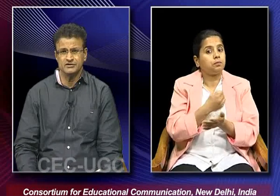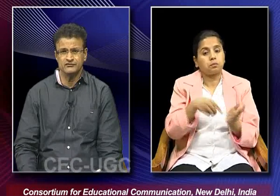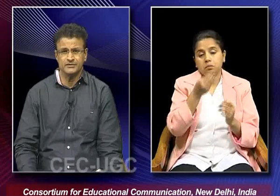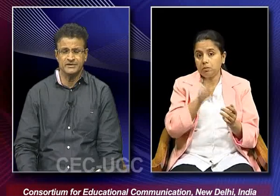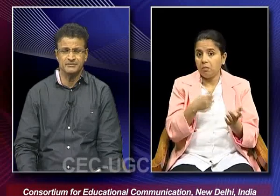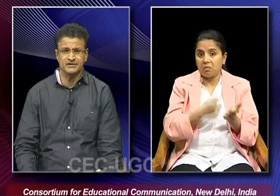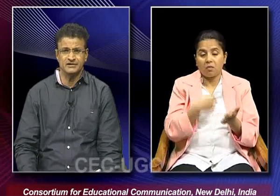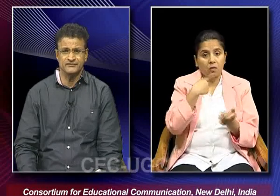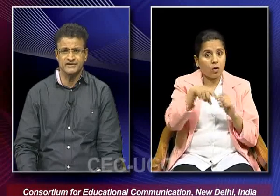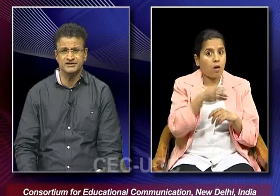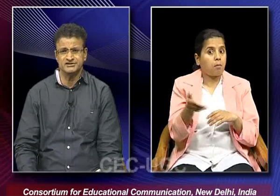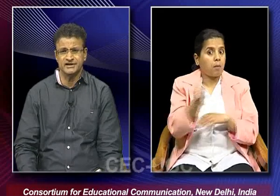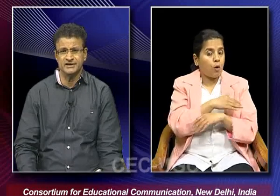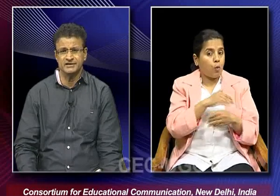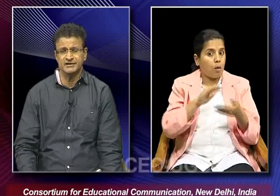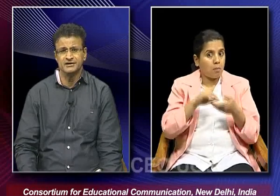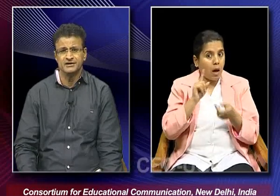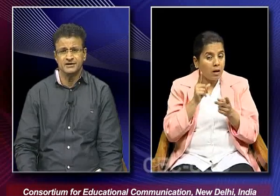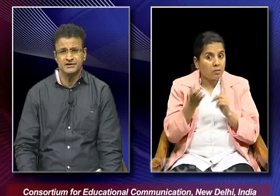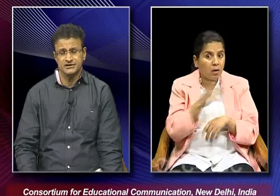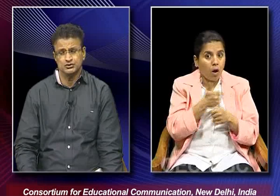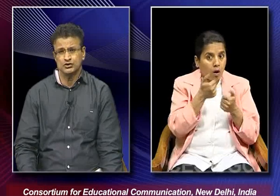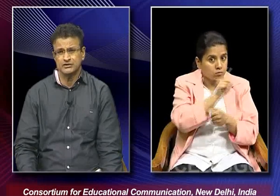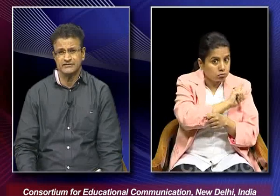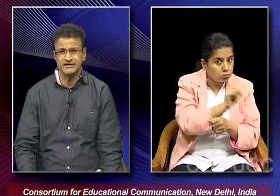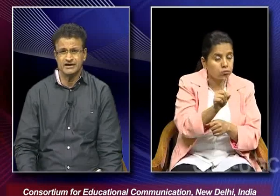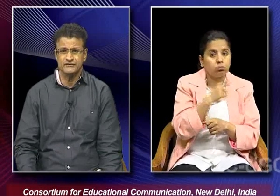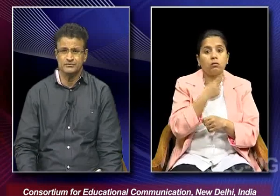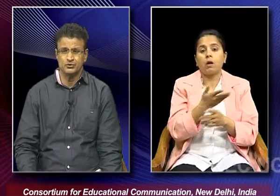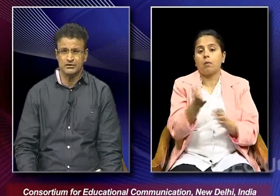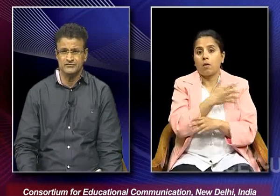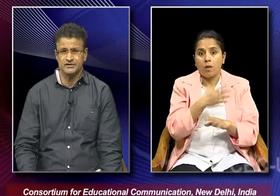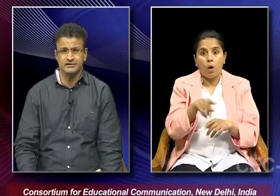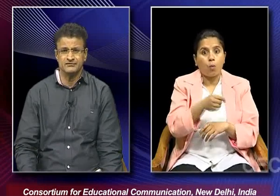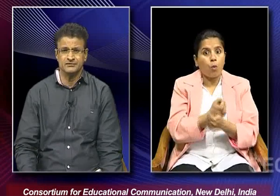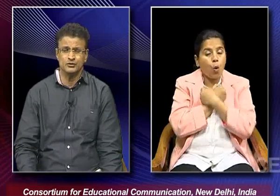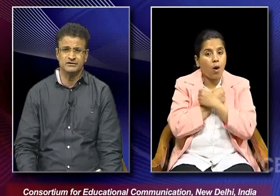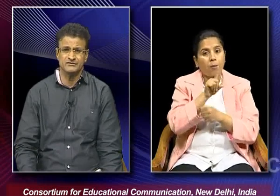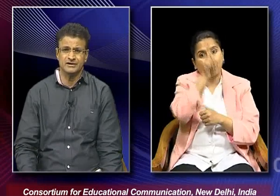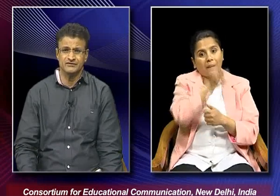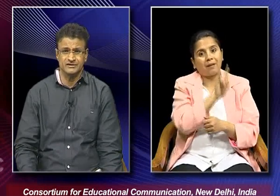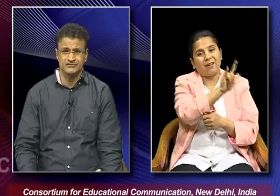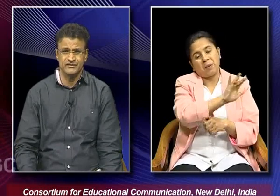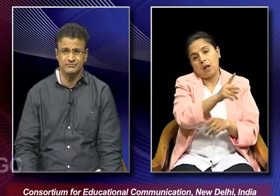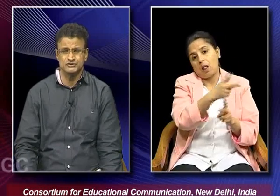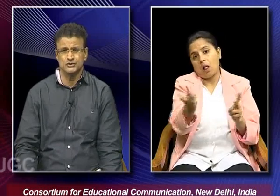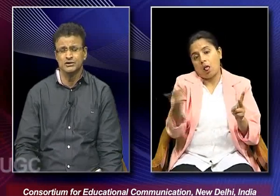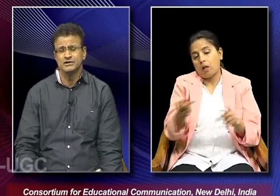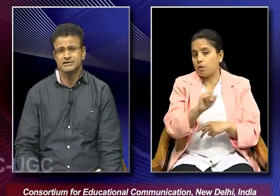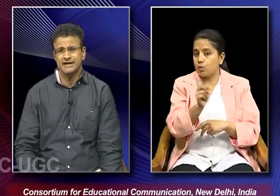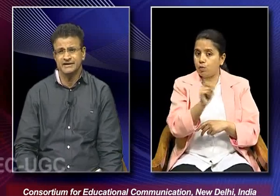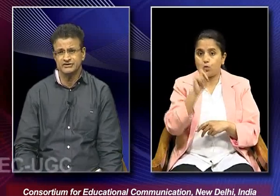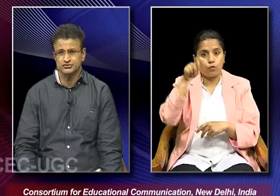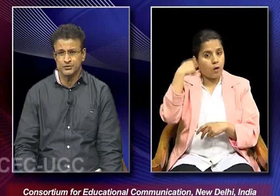kind of premarital affairs, and they should not have any kind of a more than one lover in the film. So